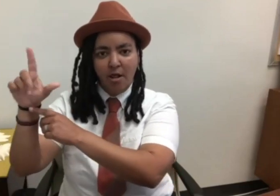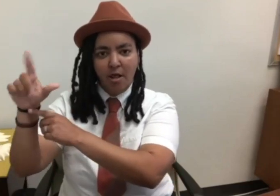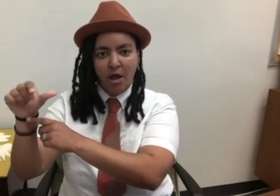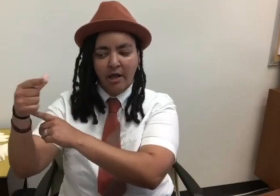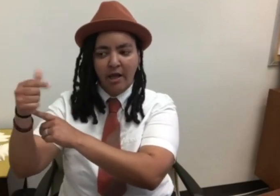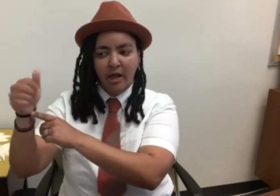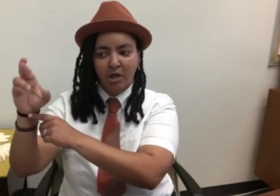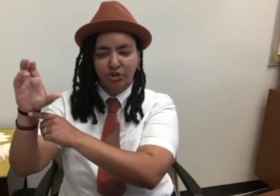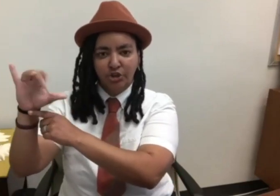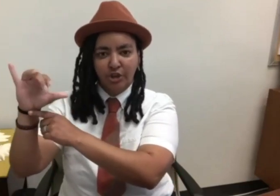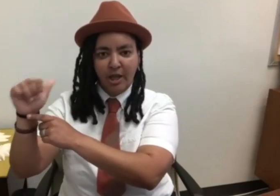So when we look at,